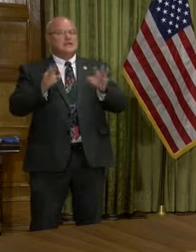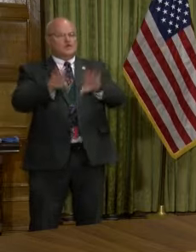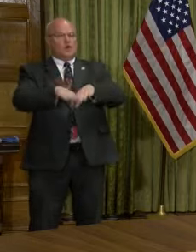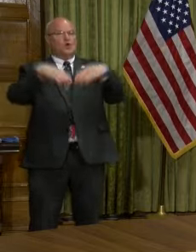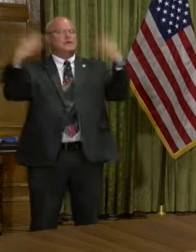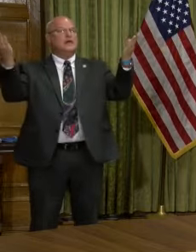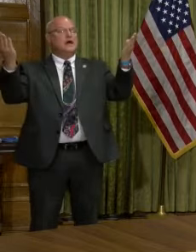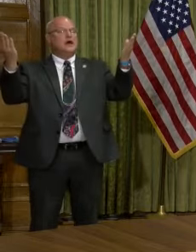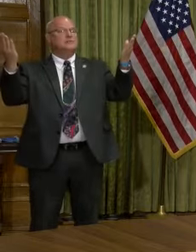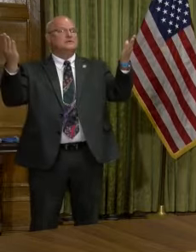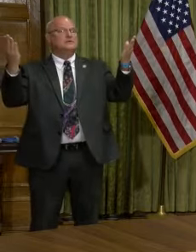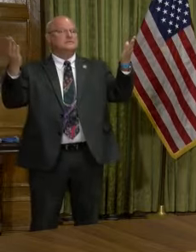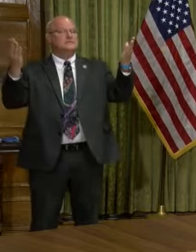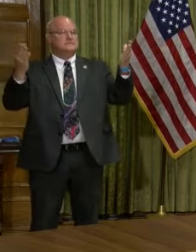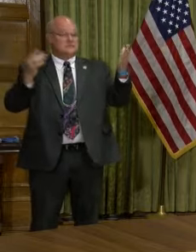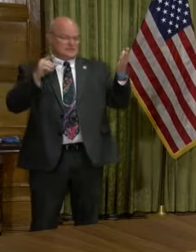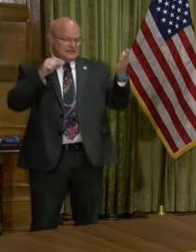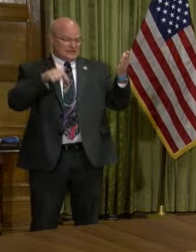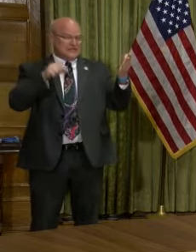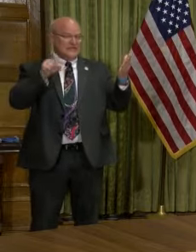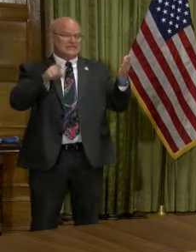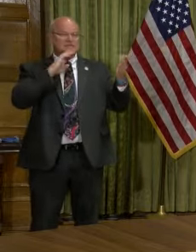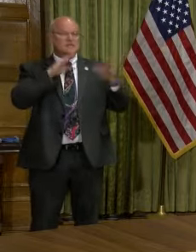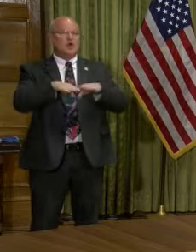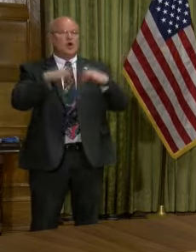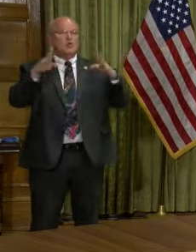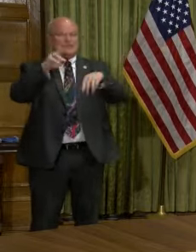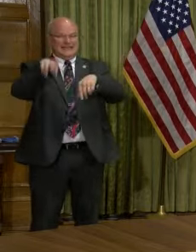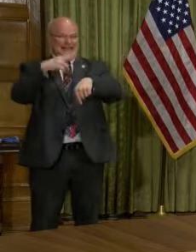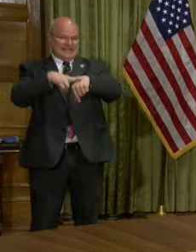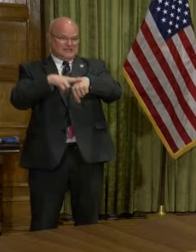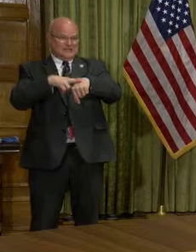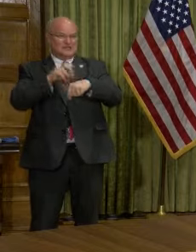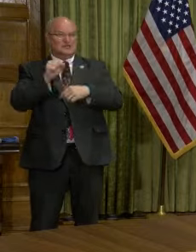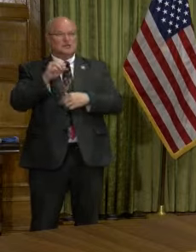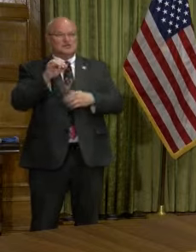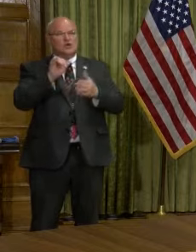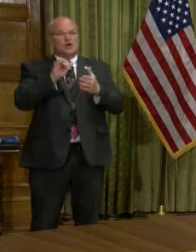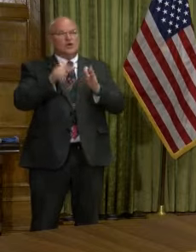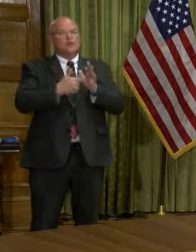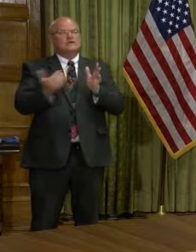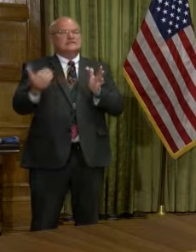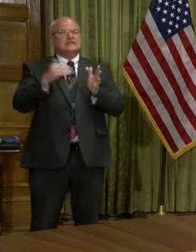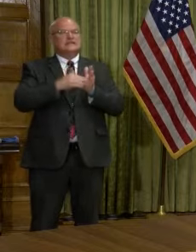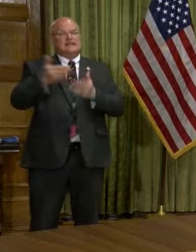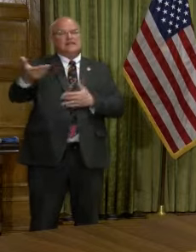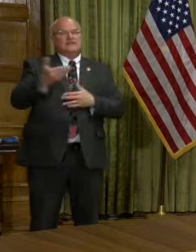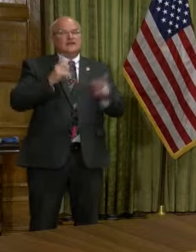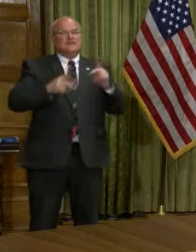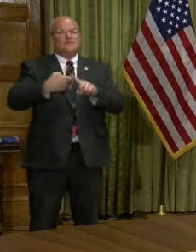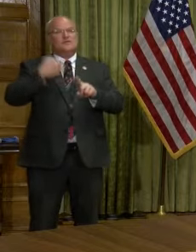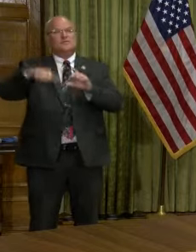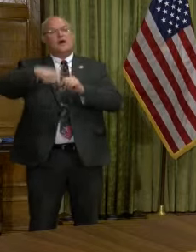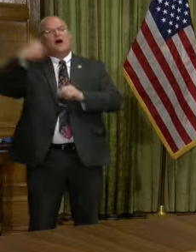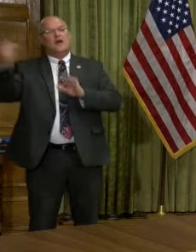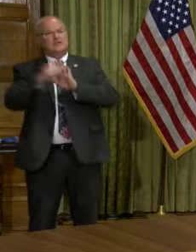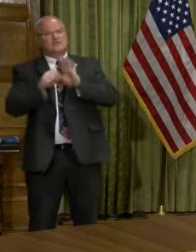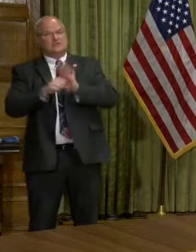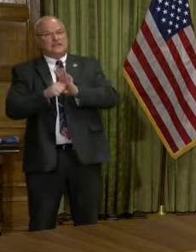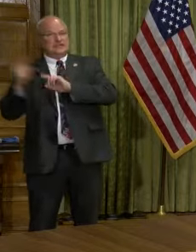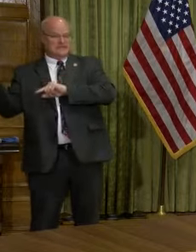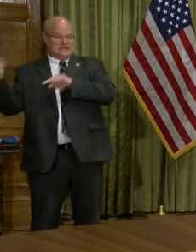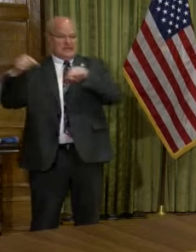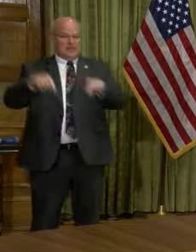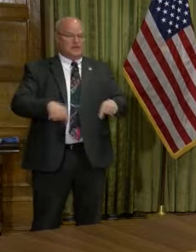open that up, it has to be open nationally. And so that, once again, invites people from other states that are